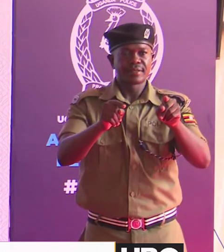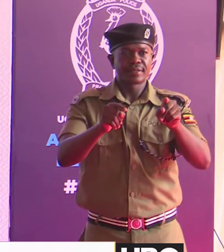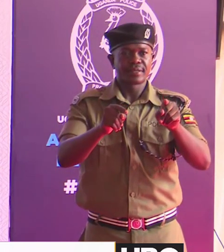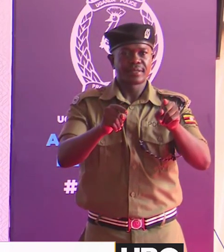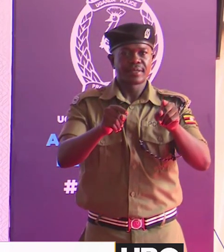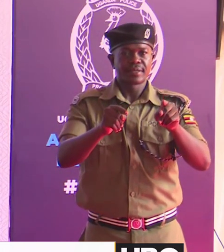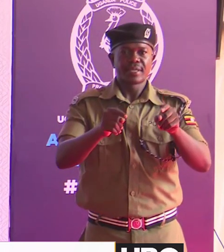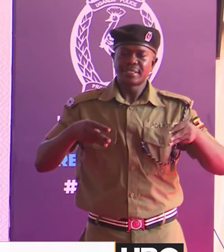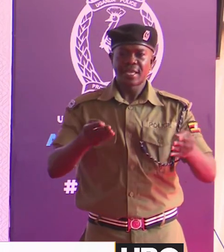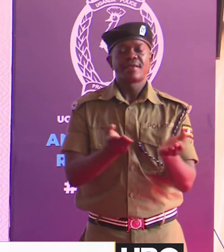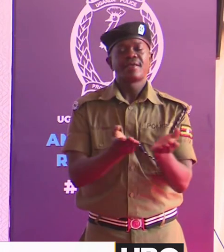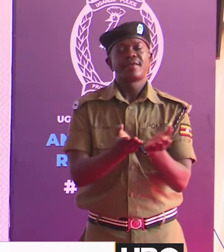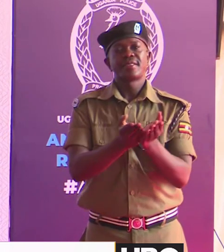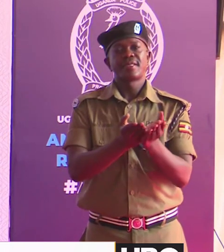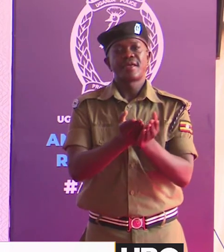toilets.